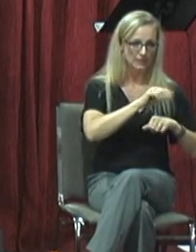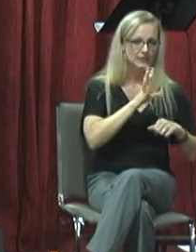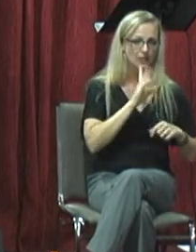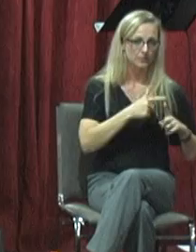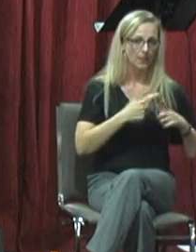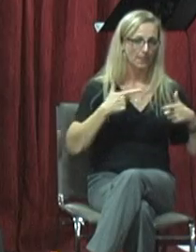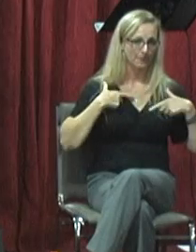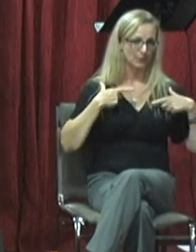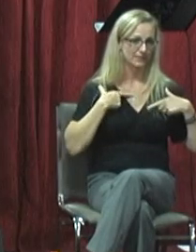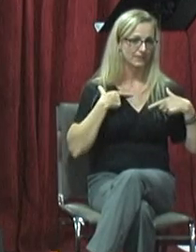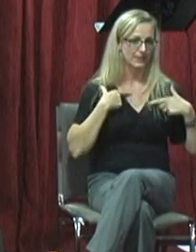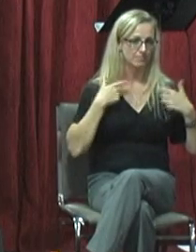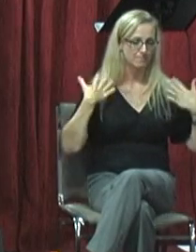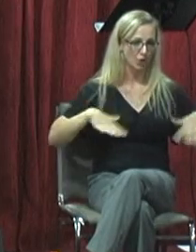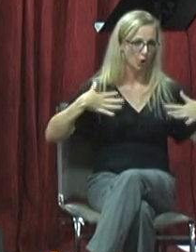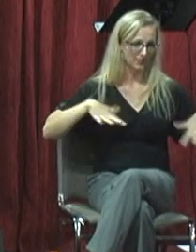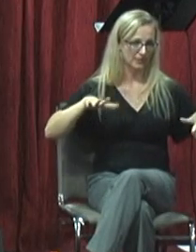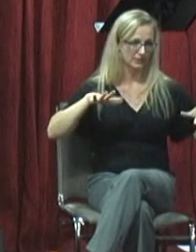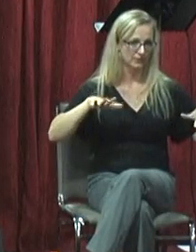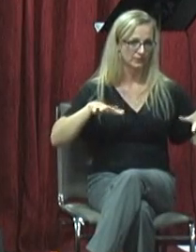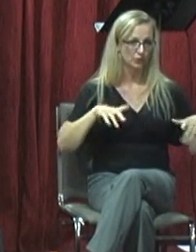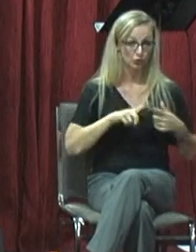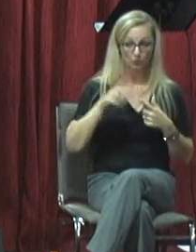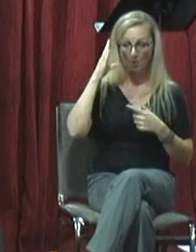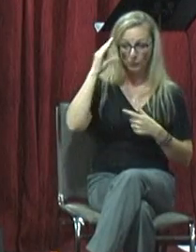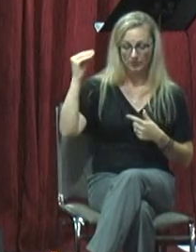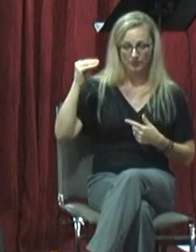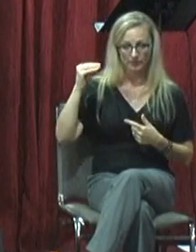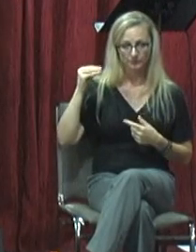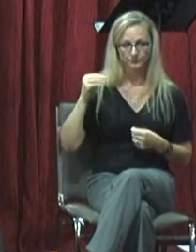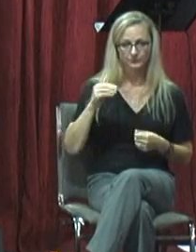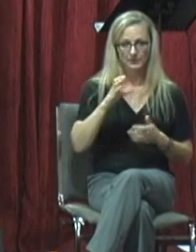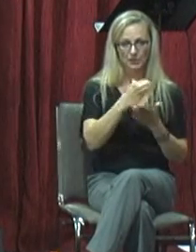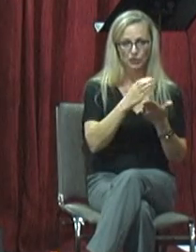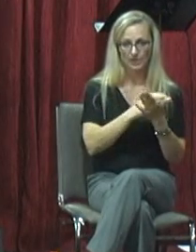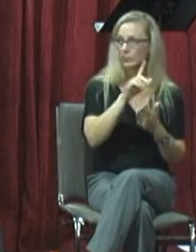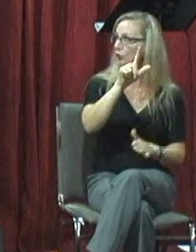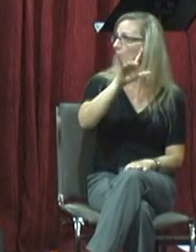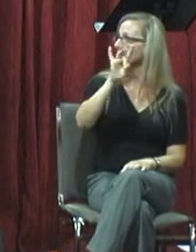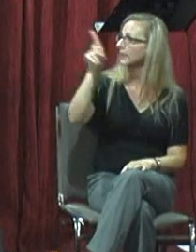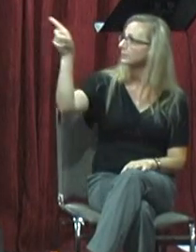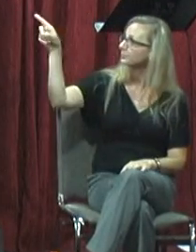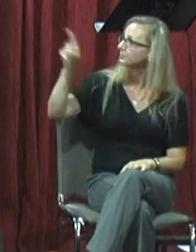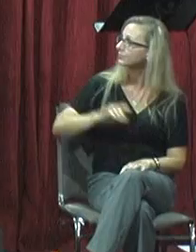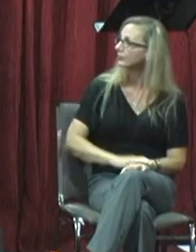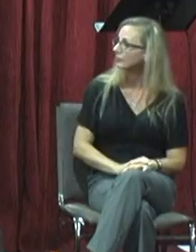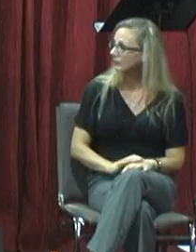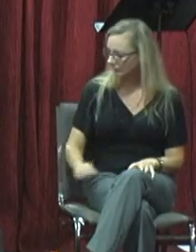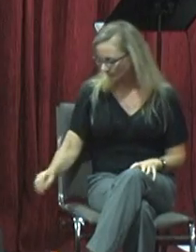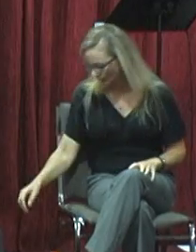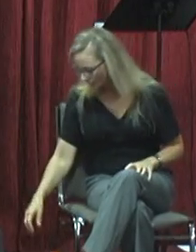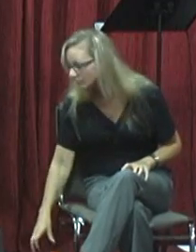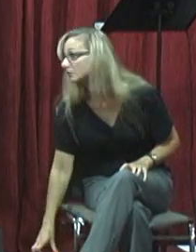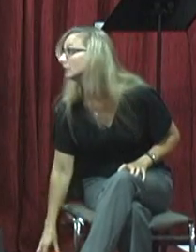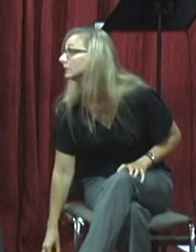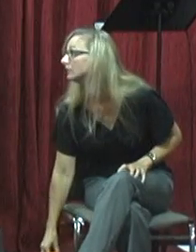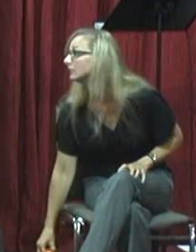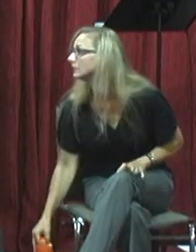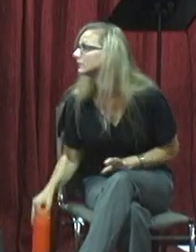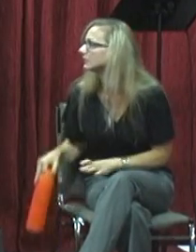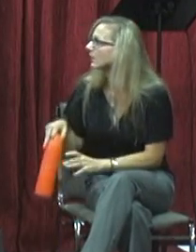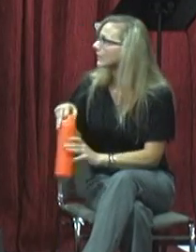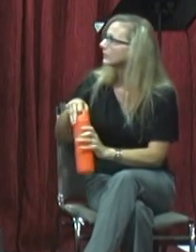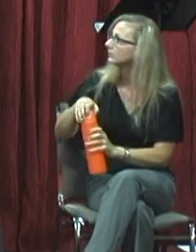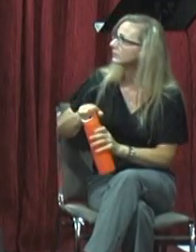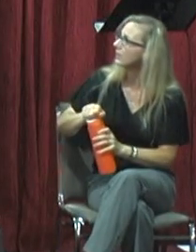garments. God is speaking about the priestly garments to Moses. And in chapter 28, in verse 41, God says this to Moses,